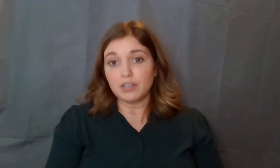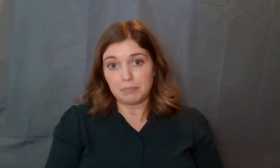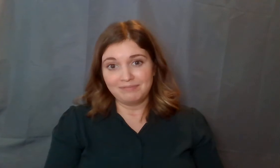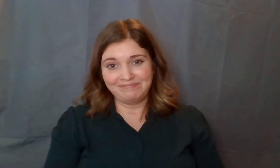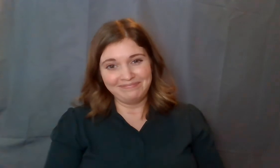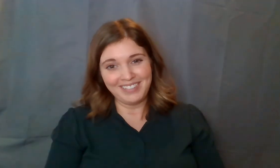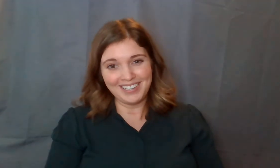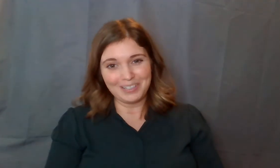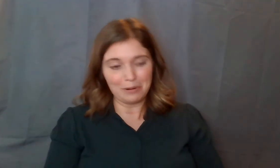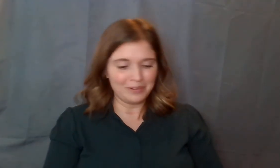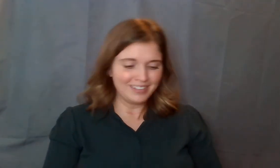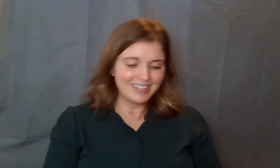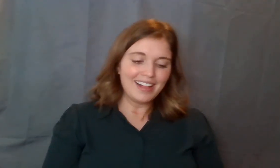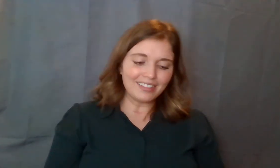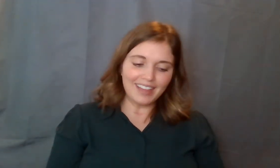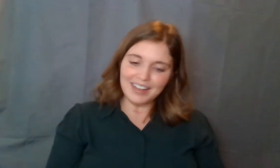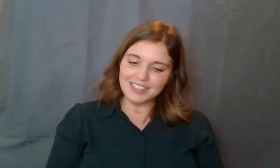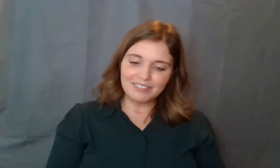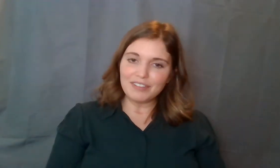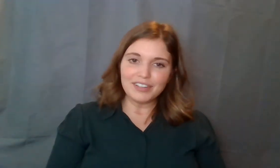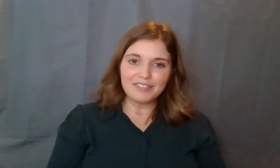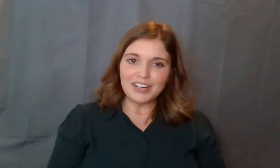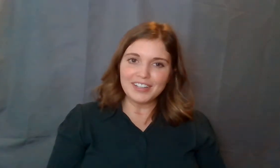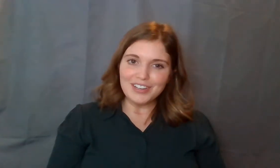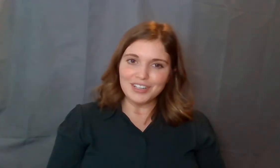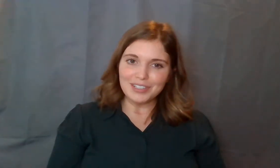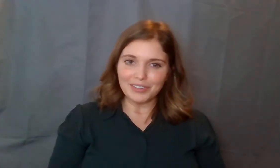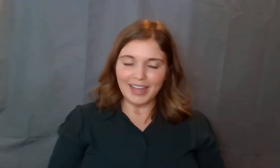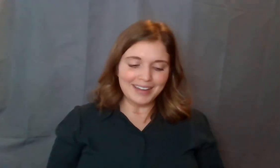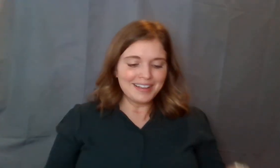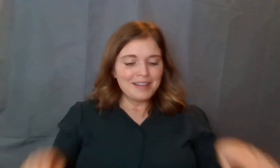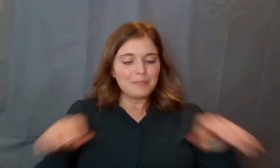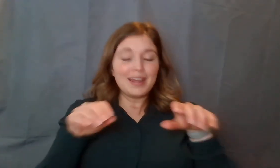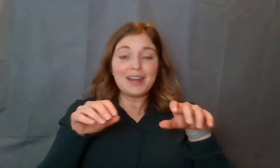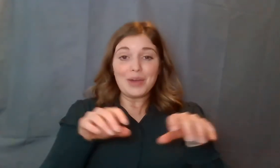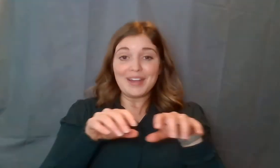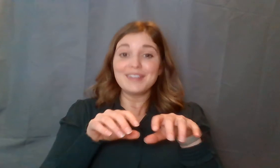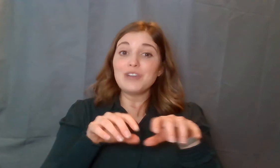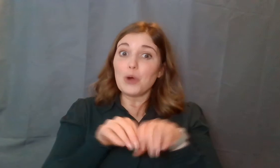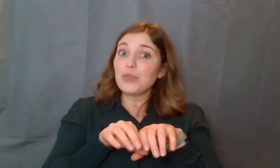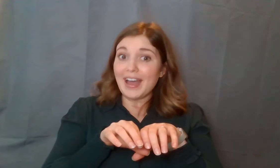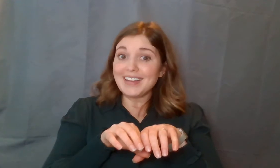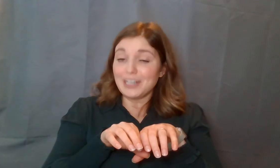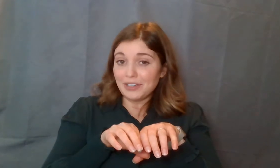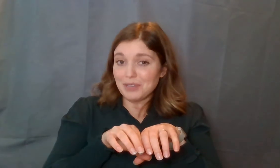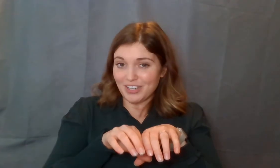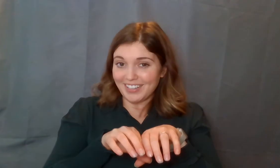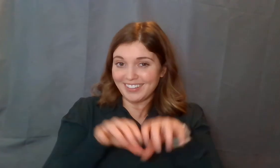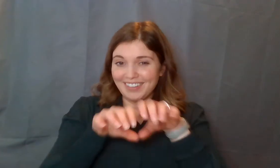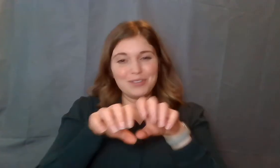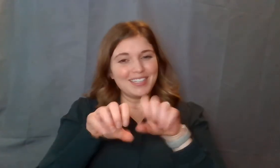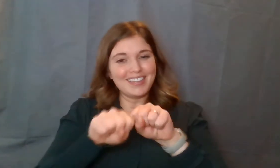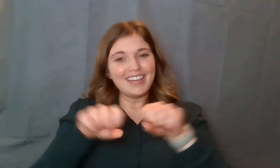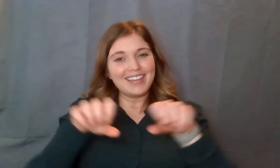scholarship. So lots of different variations for that. But anyway, know that here in Michigan, if you see